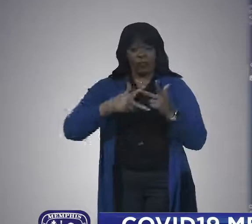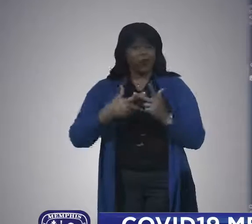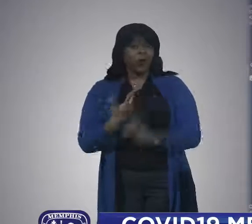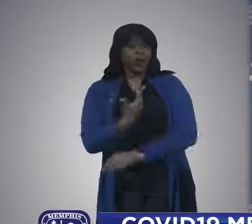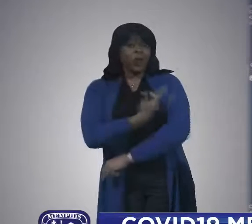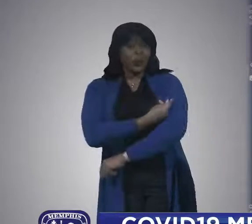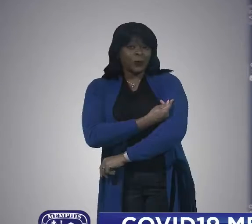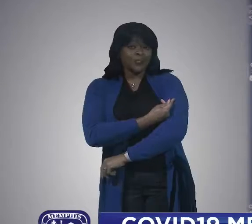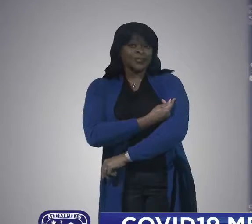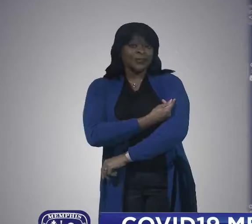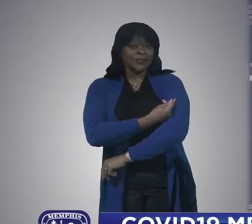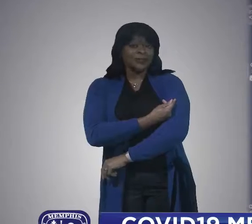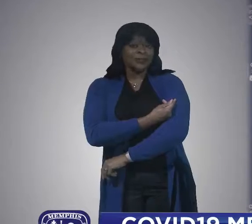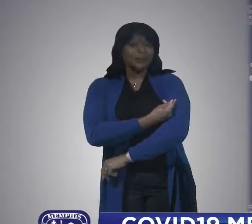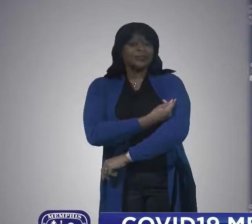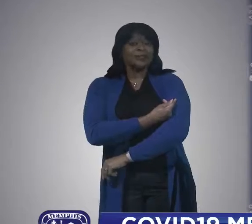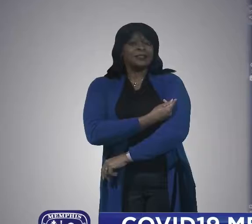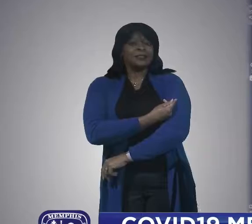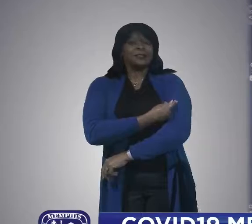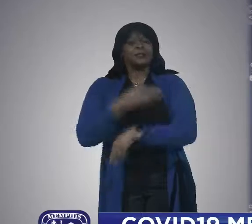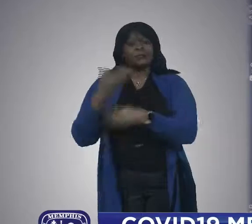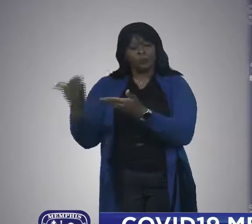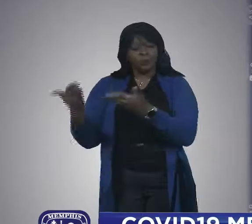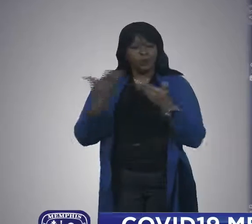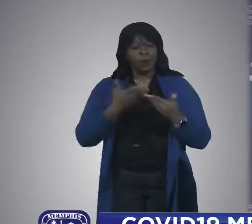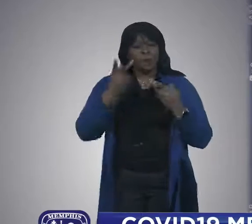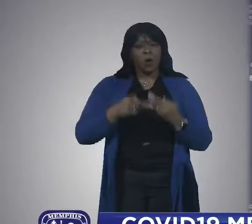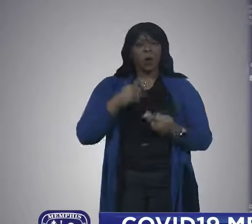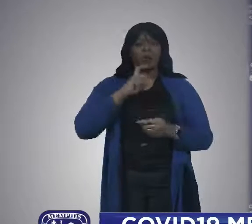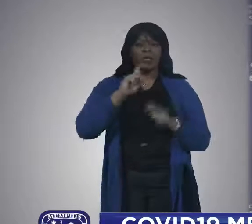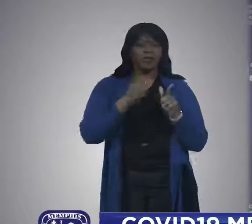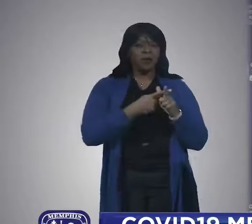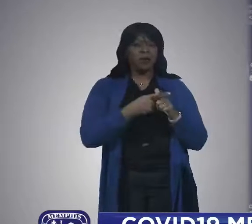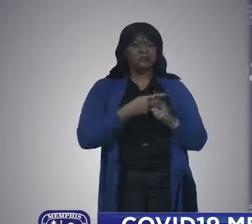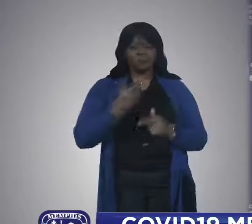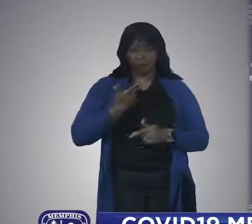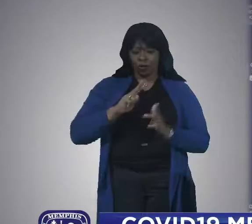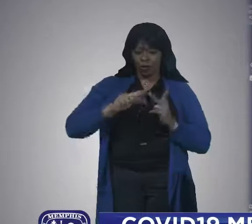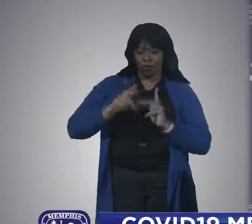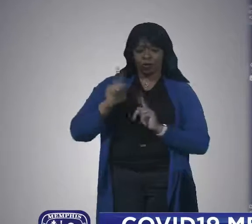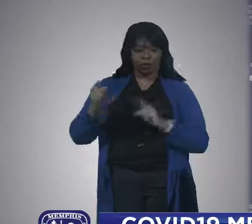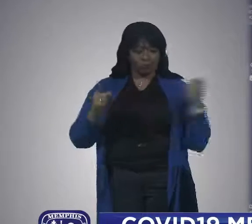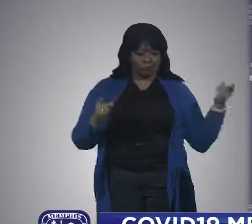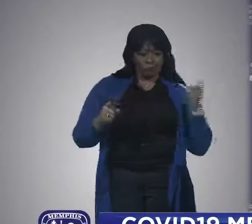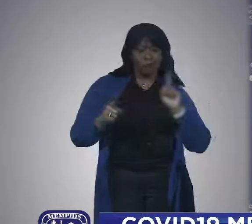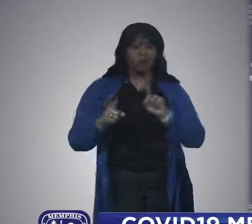dose, bring with you someone who needs the first or the second.